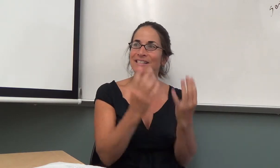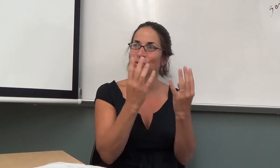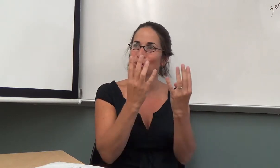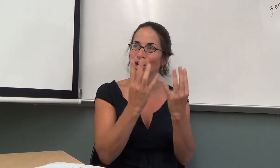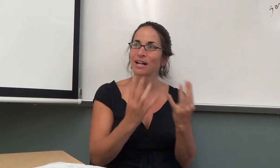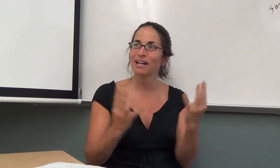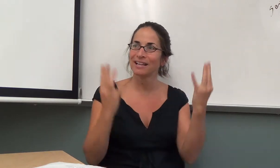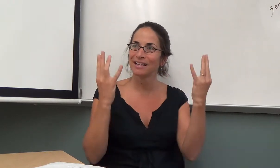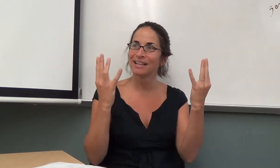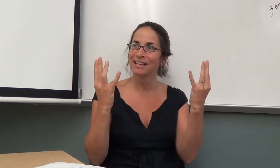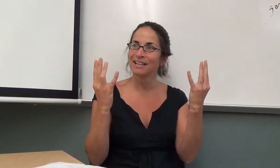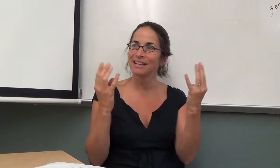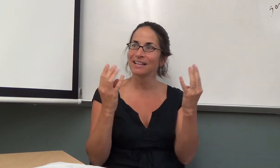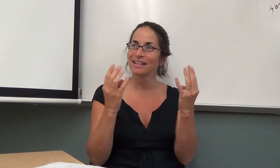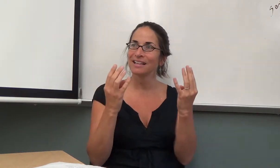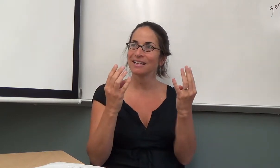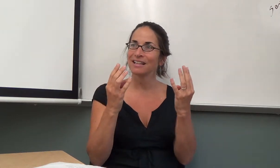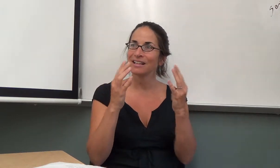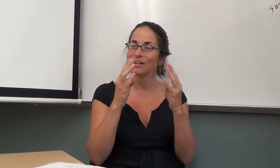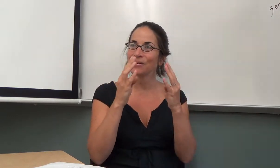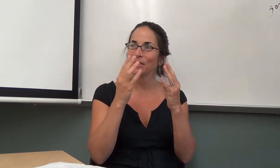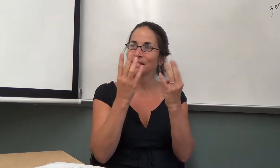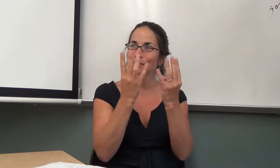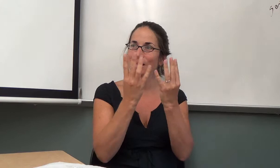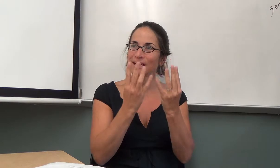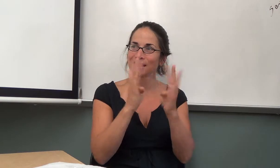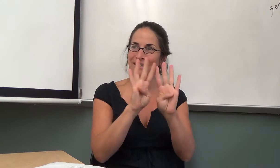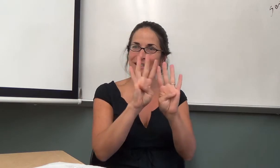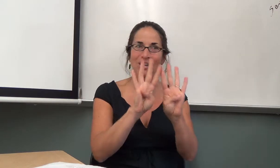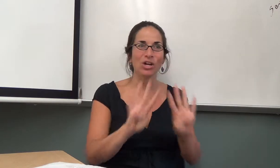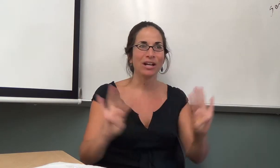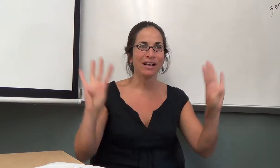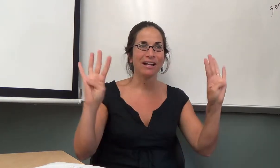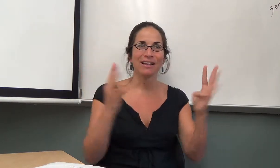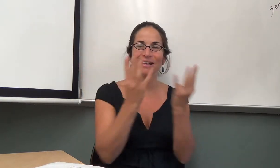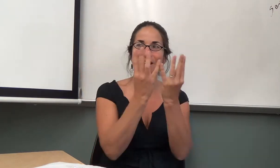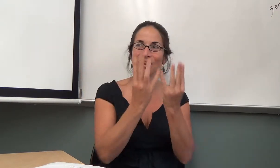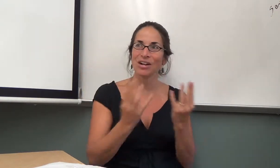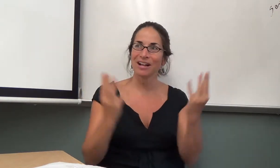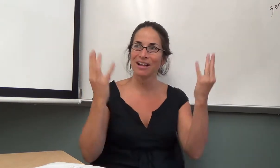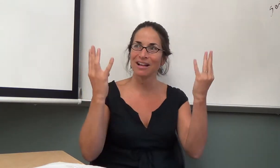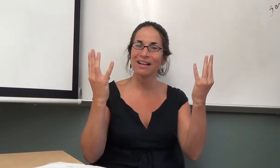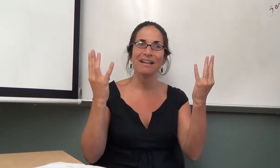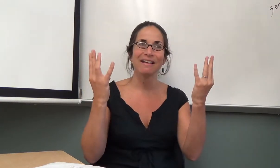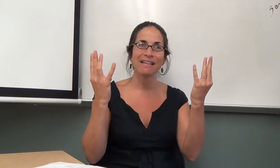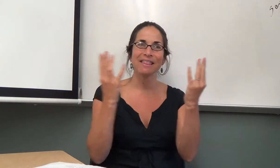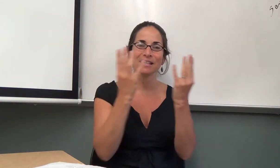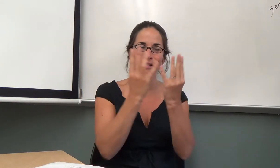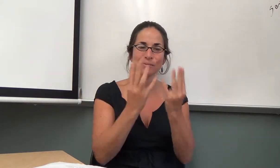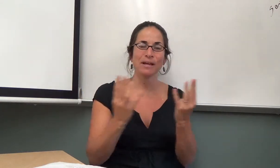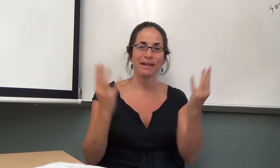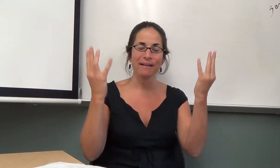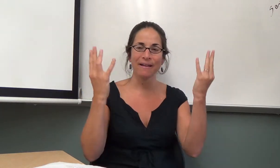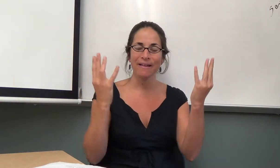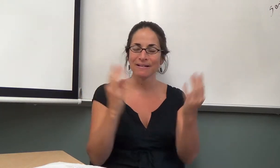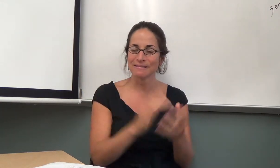we know that an action is a... Verb. Verb, good, good. So it's a verb, David.